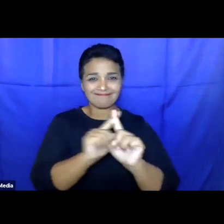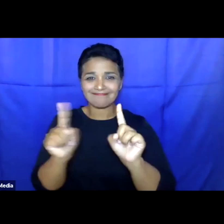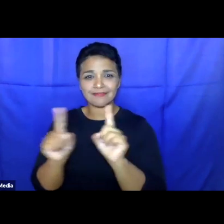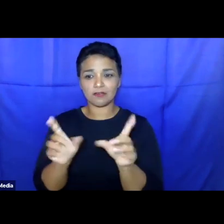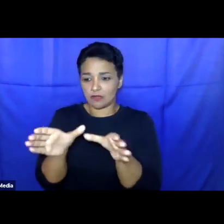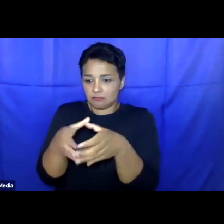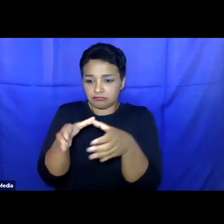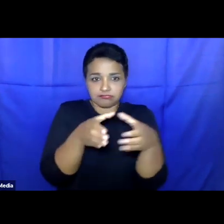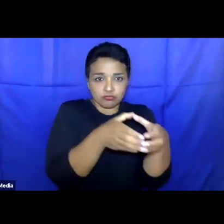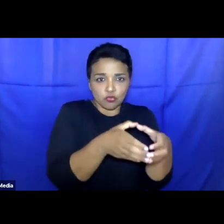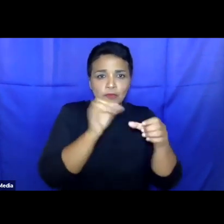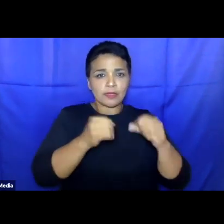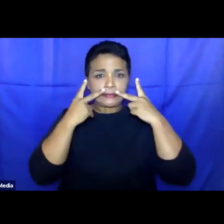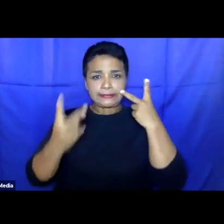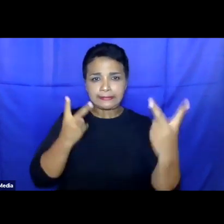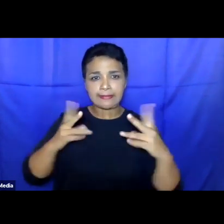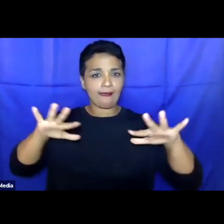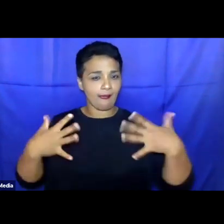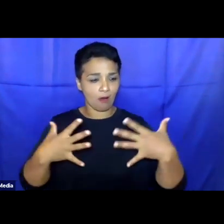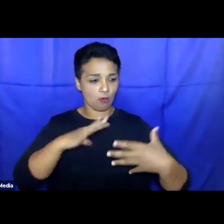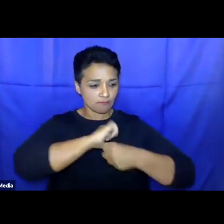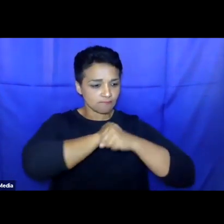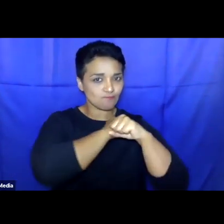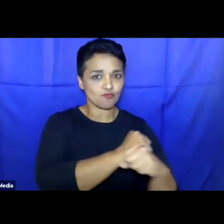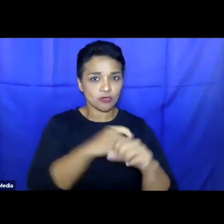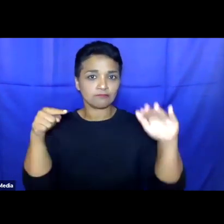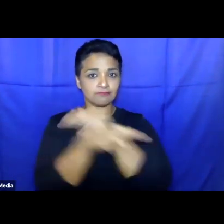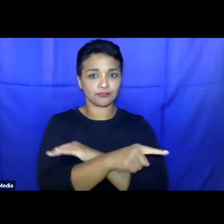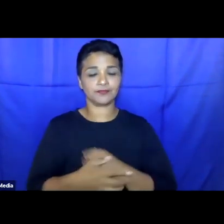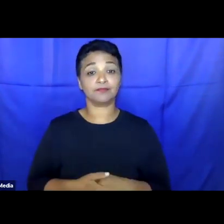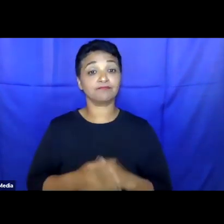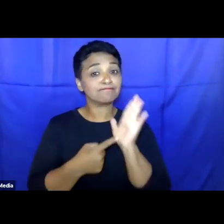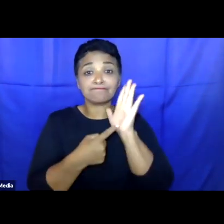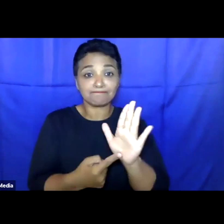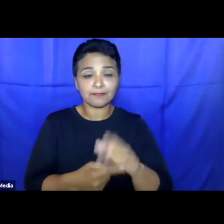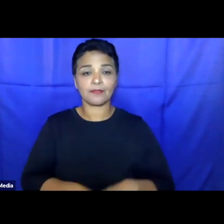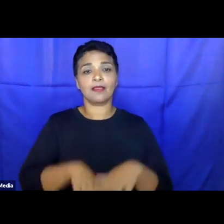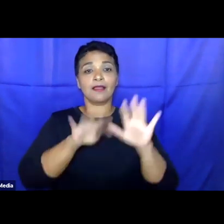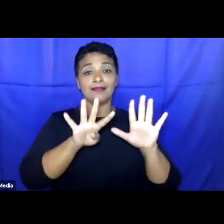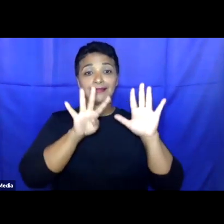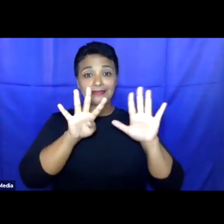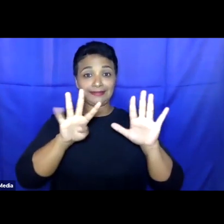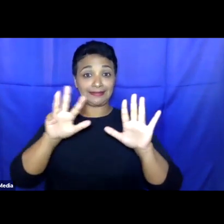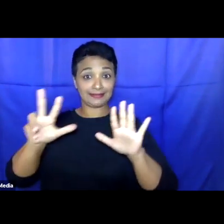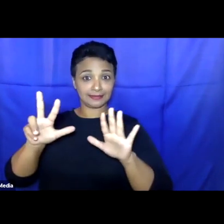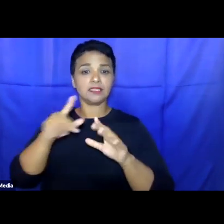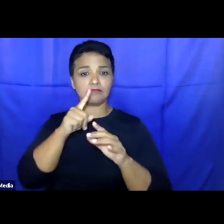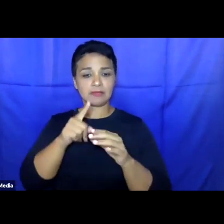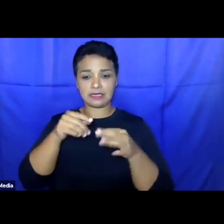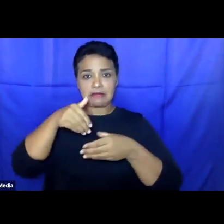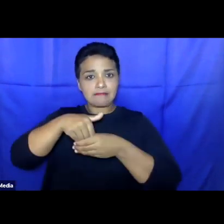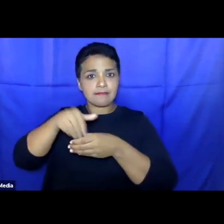best protection possible for those affected. For example, the 1998 Guiding Principles on Internal Displacement. This